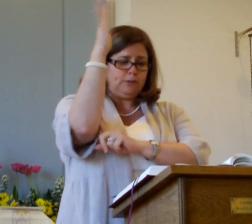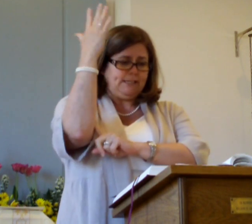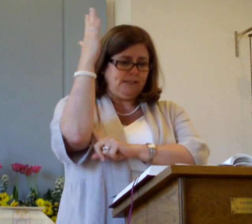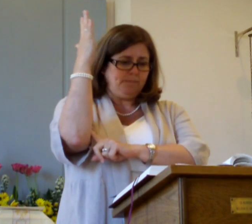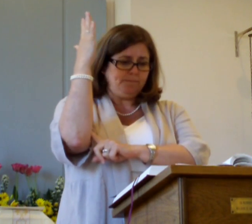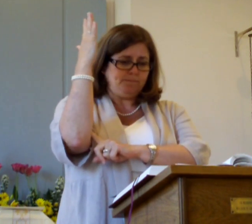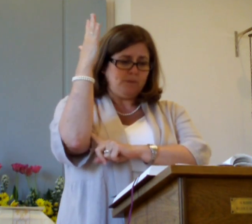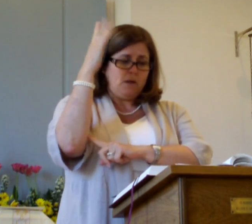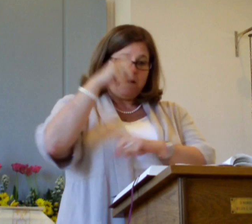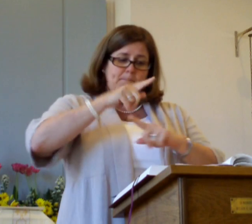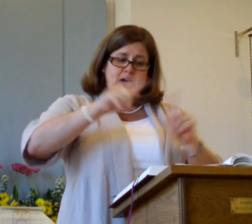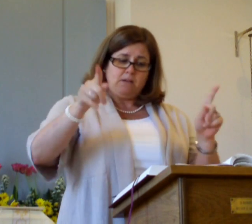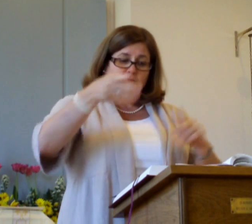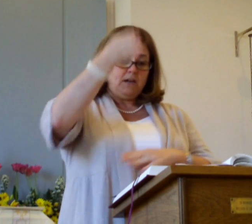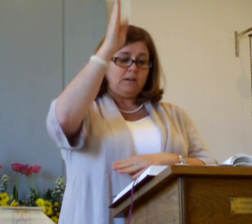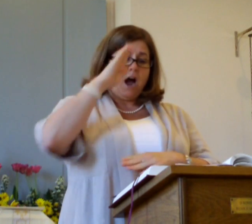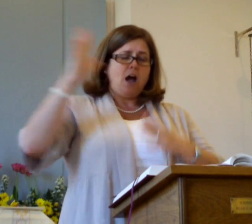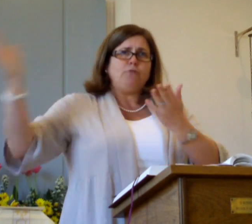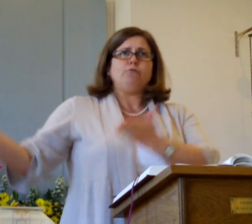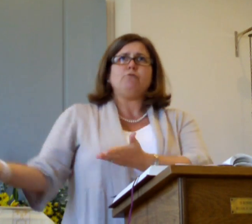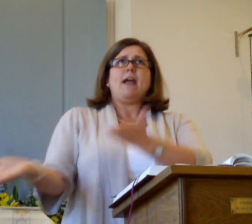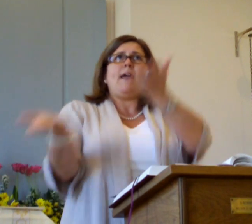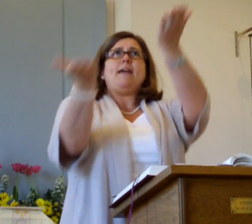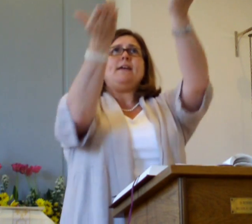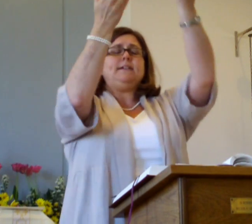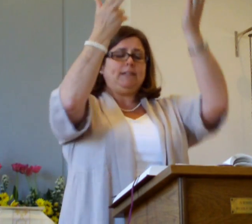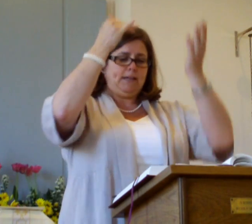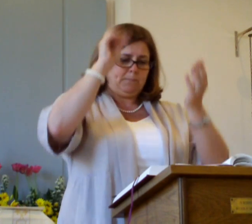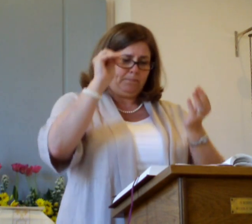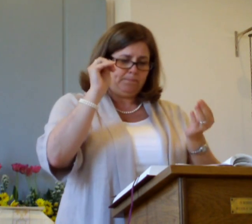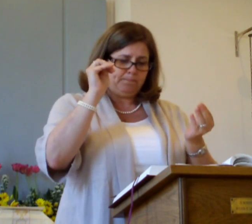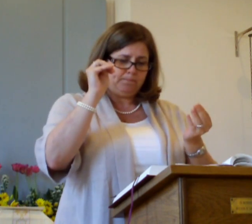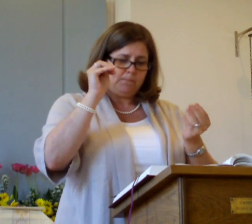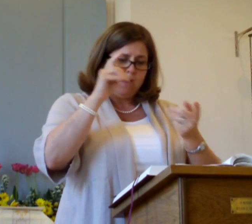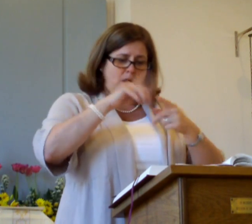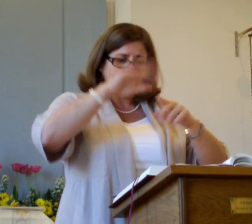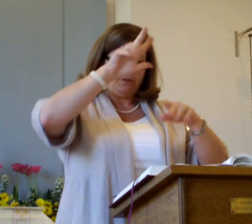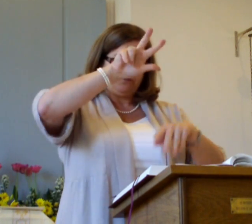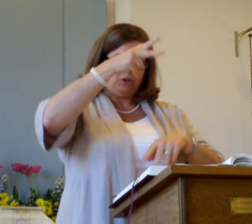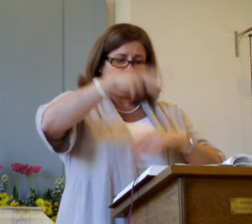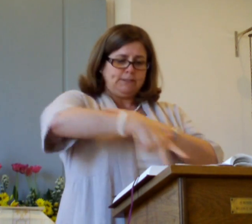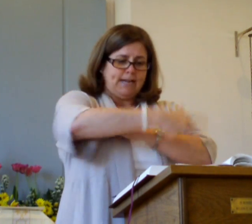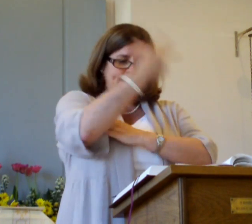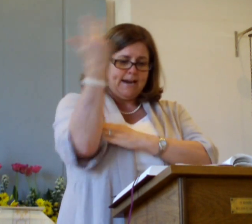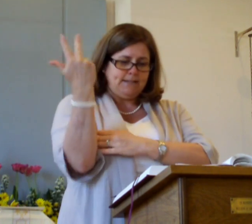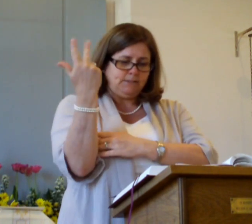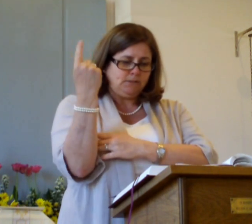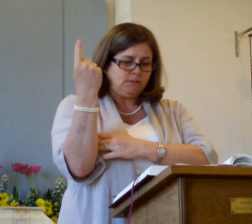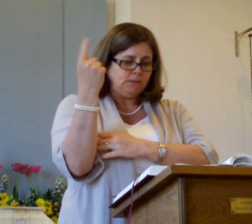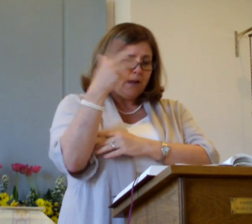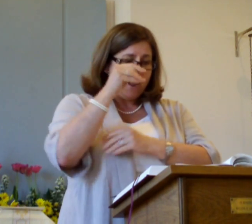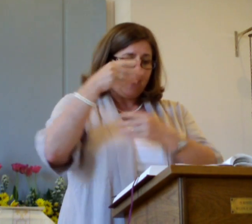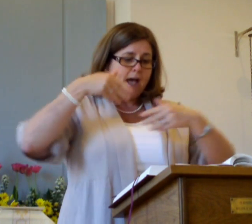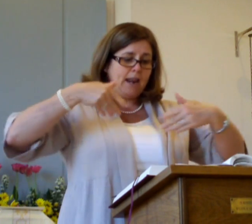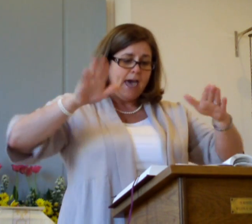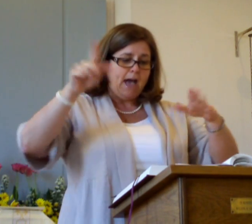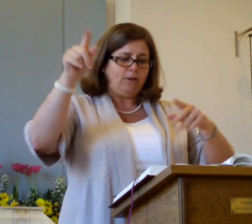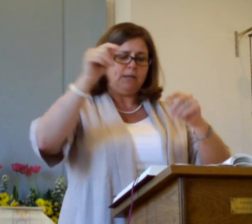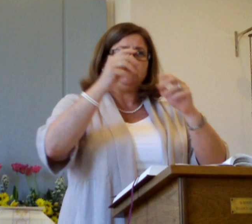trees. But God raised him on the third day and allowed him